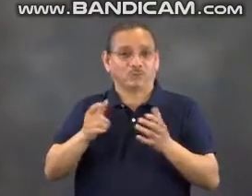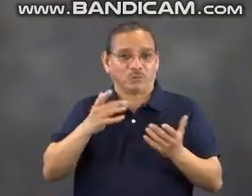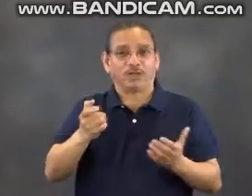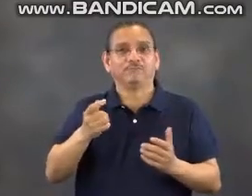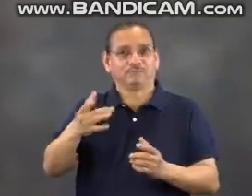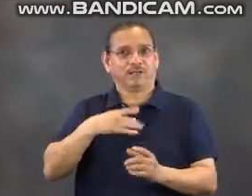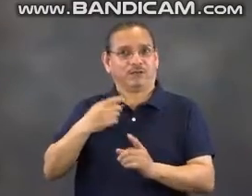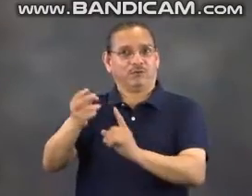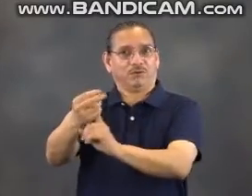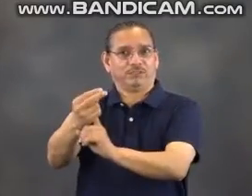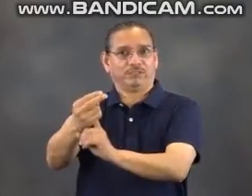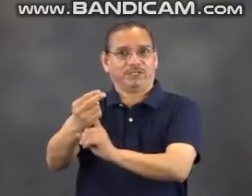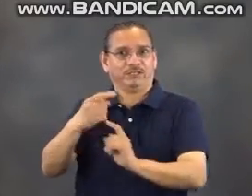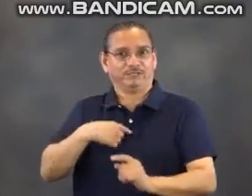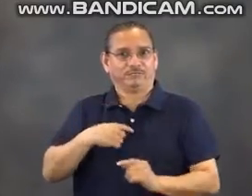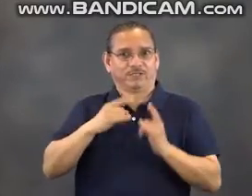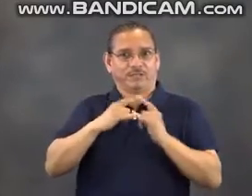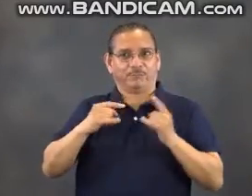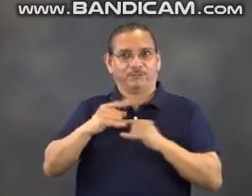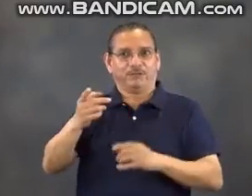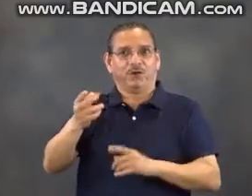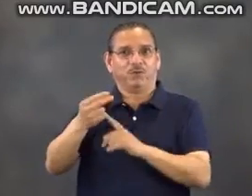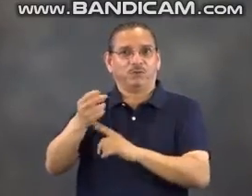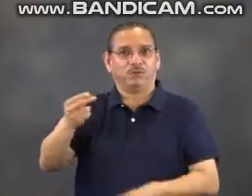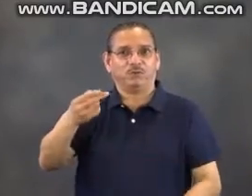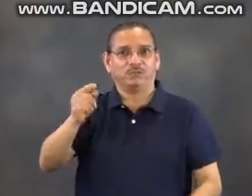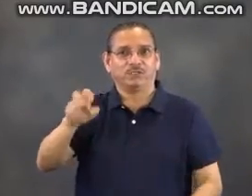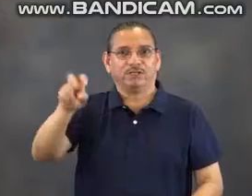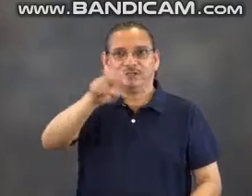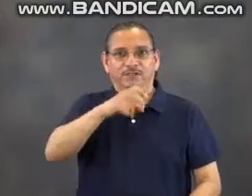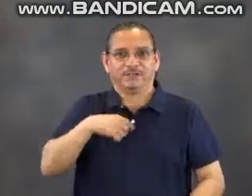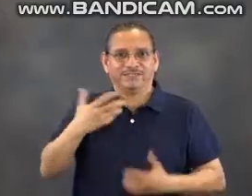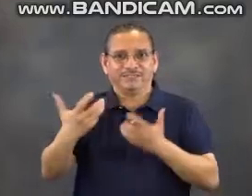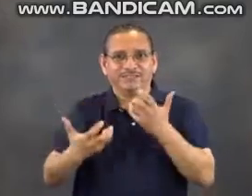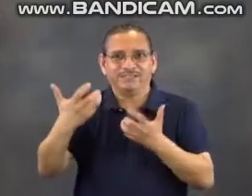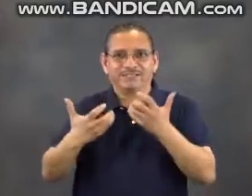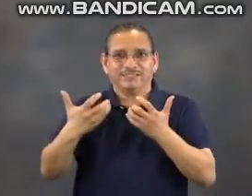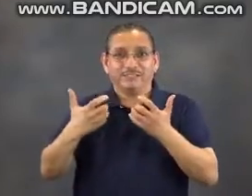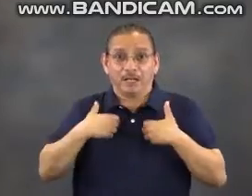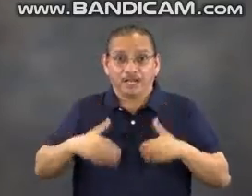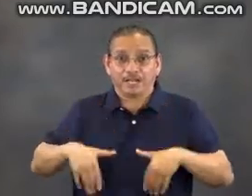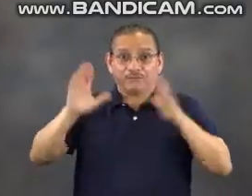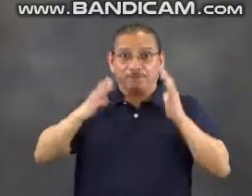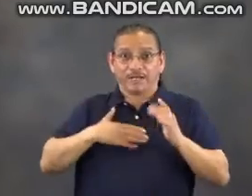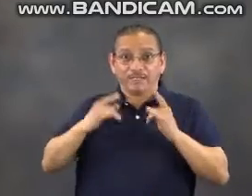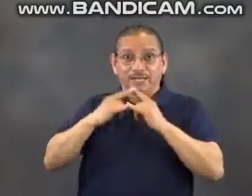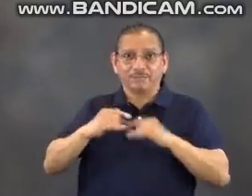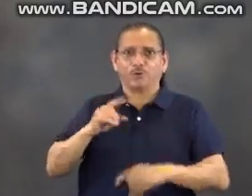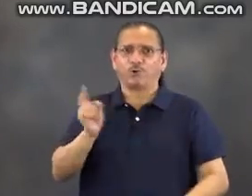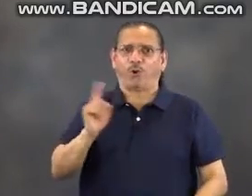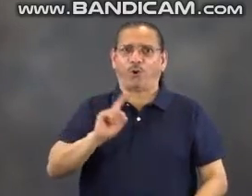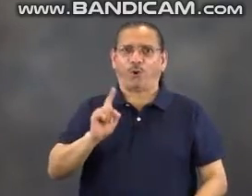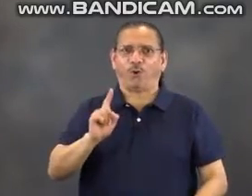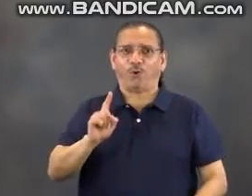My wife, named Shana, wanted to go to a hotel and I wanted to take the